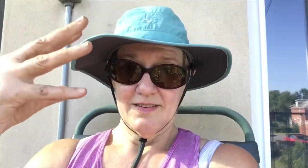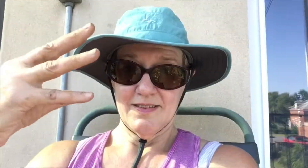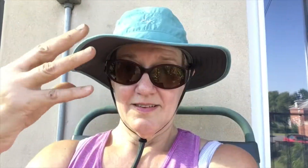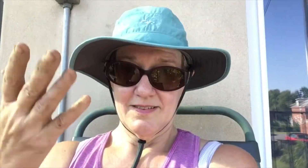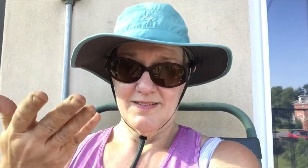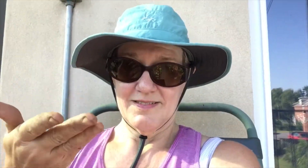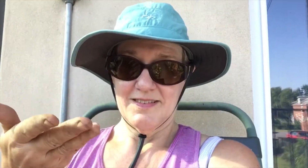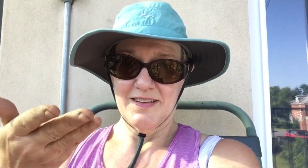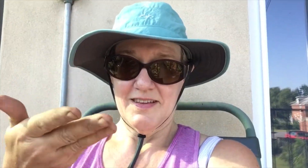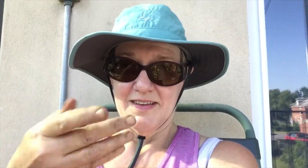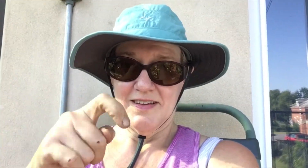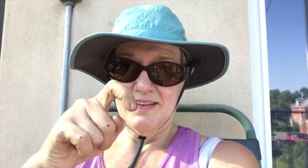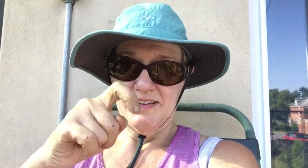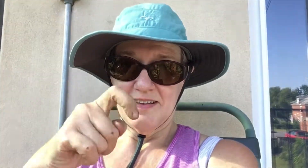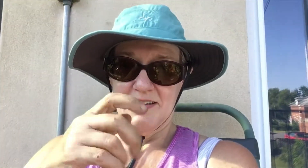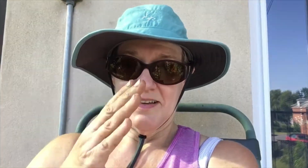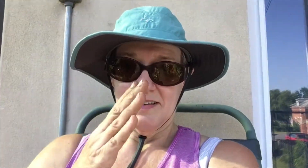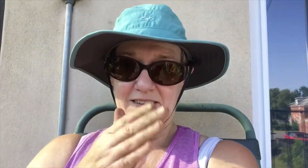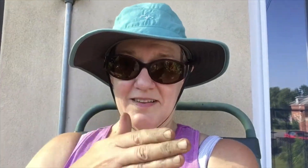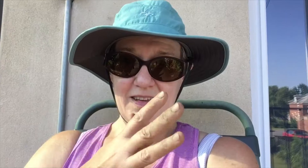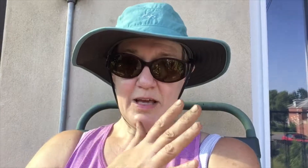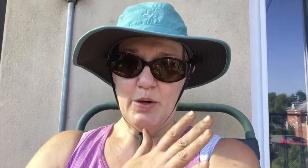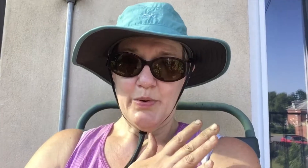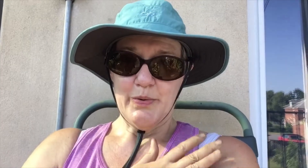Well, the sun has reached the garden, so